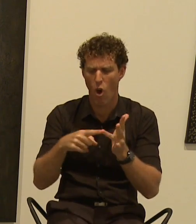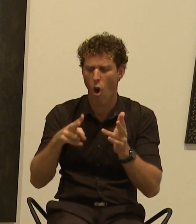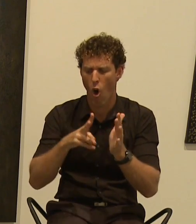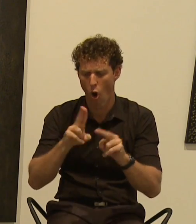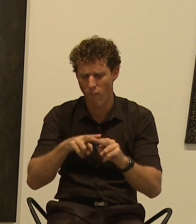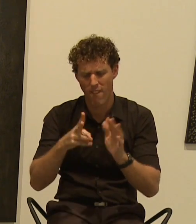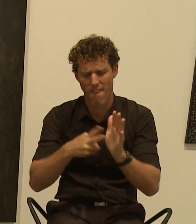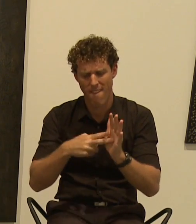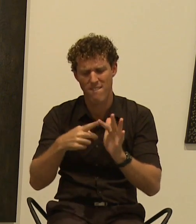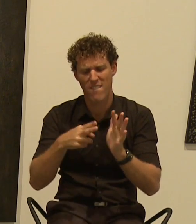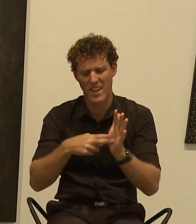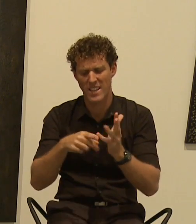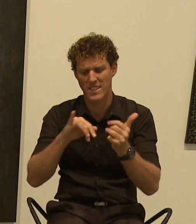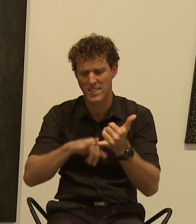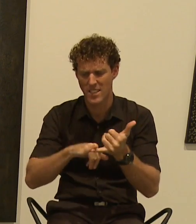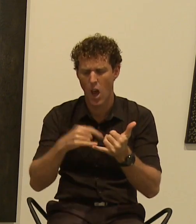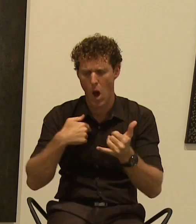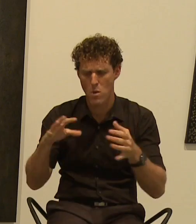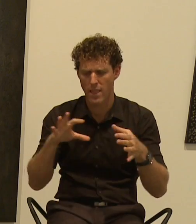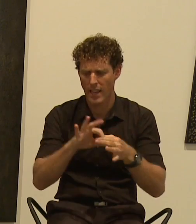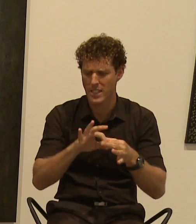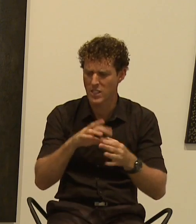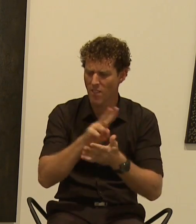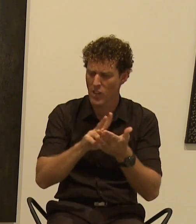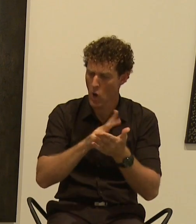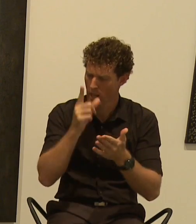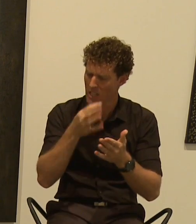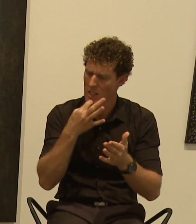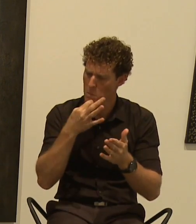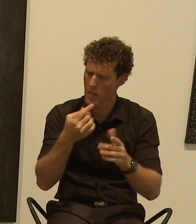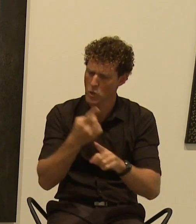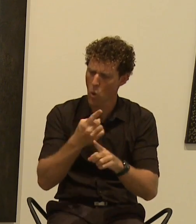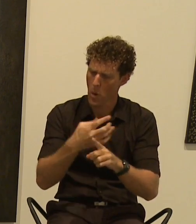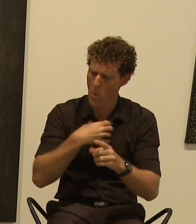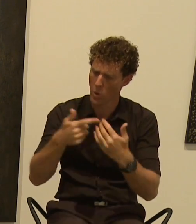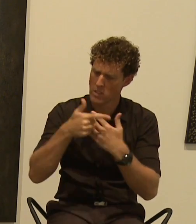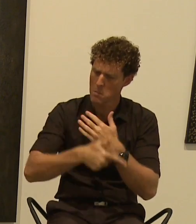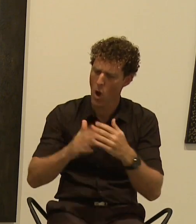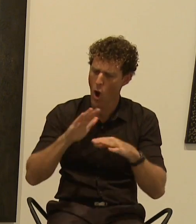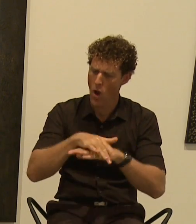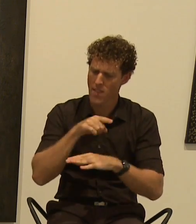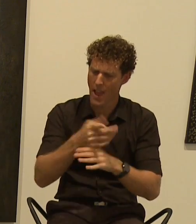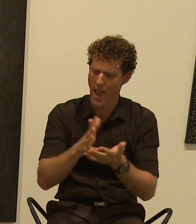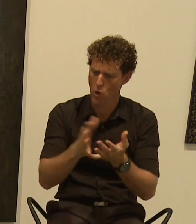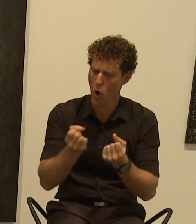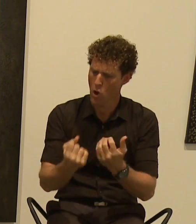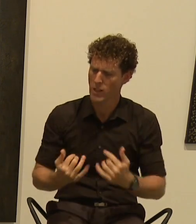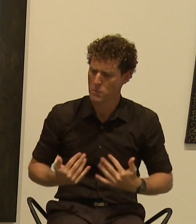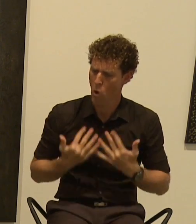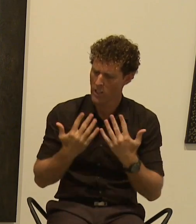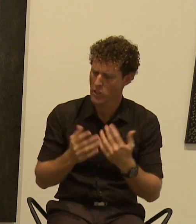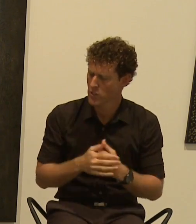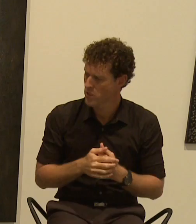exploration, and also relating back to that video. Could you elaborate a little bit about that idea of exploration? Yeah, so it